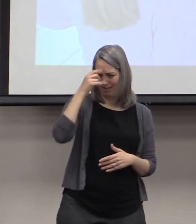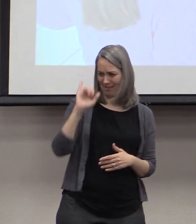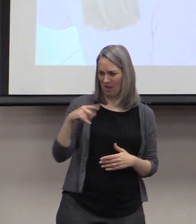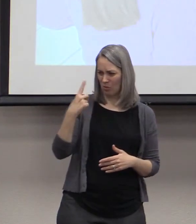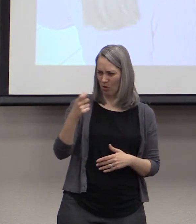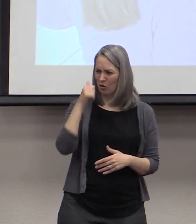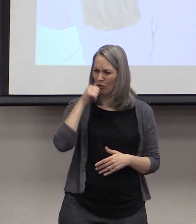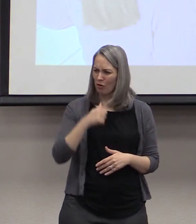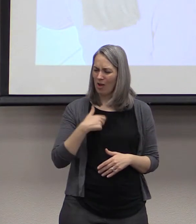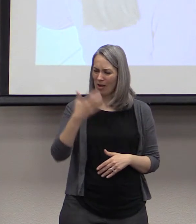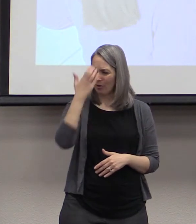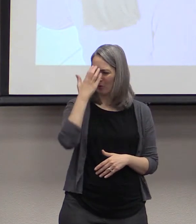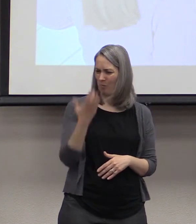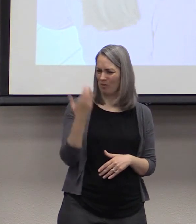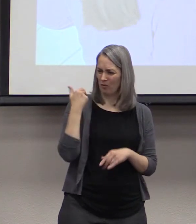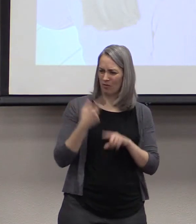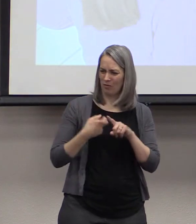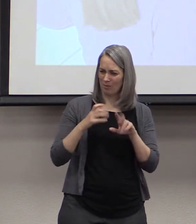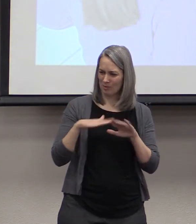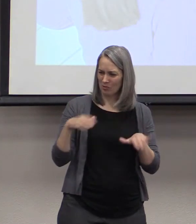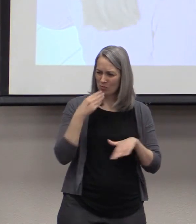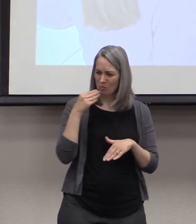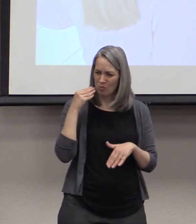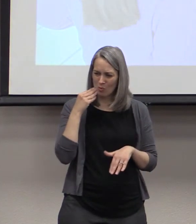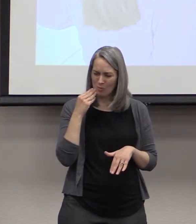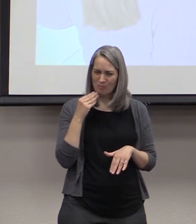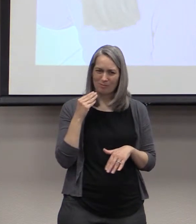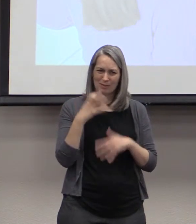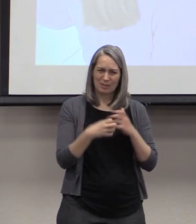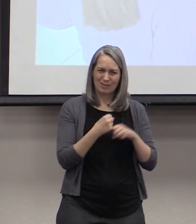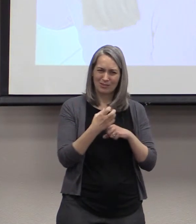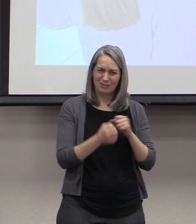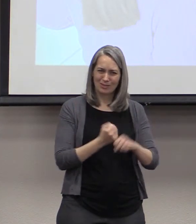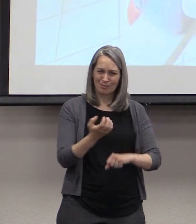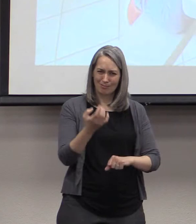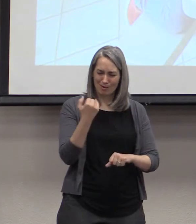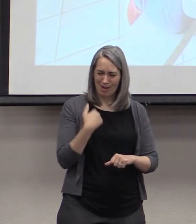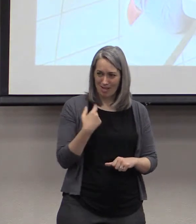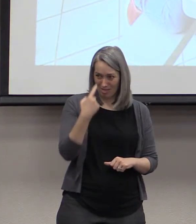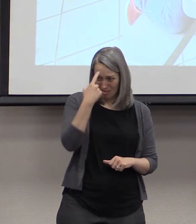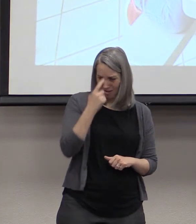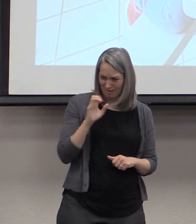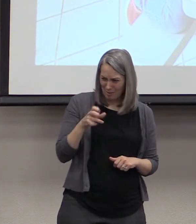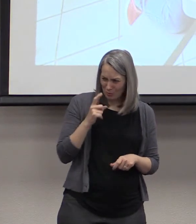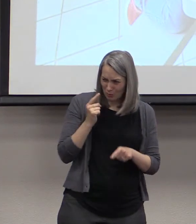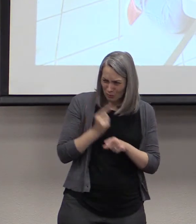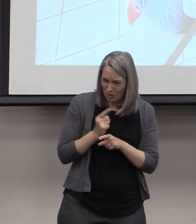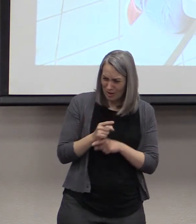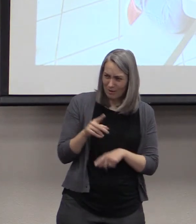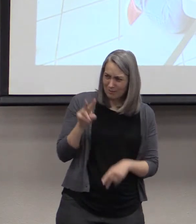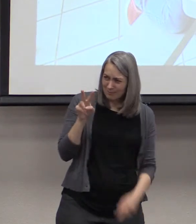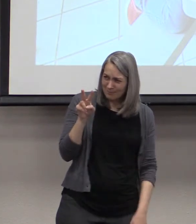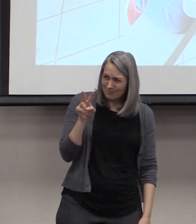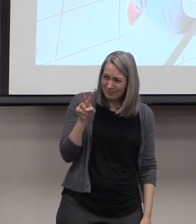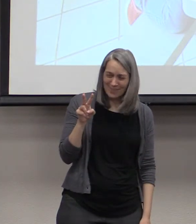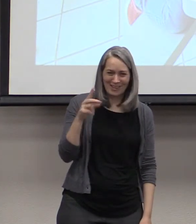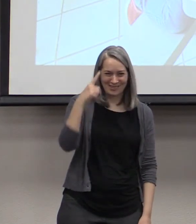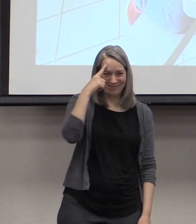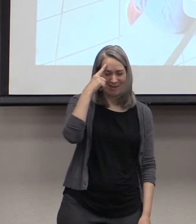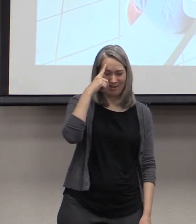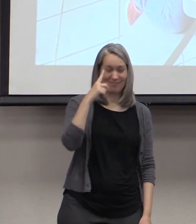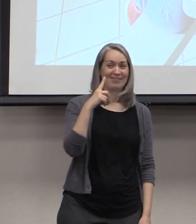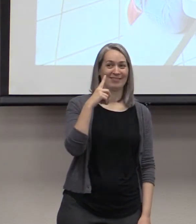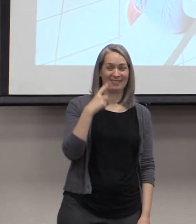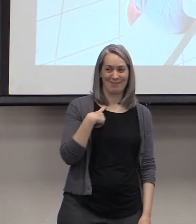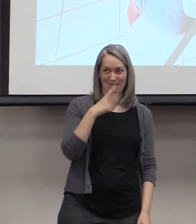girls that I knew from the children's home years ago. But I'm thinking, could that be? Your mind is like, am I